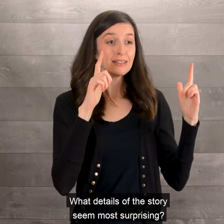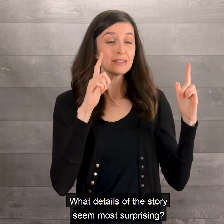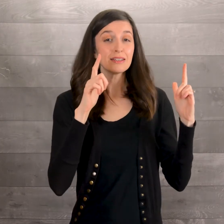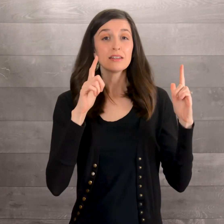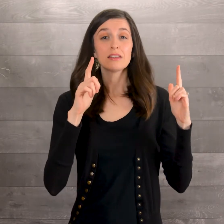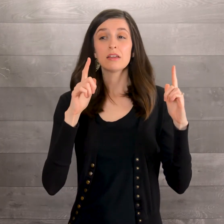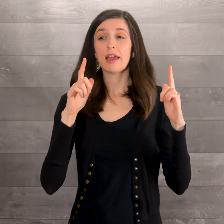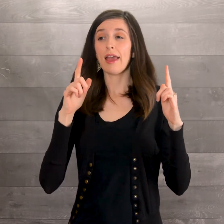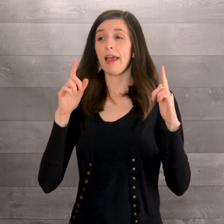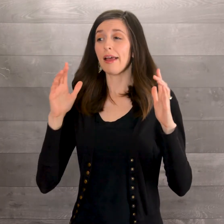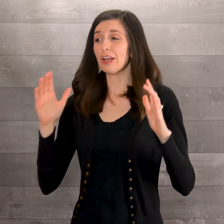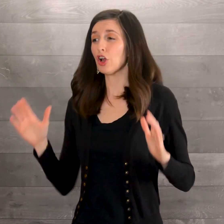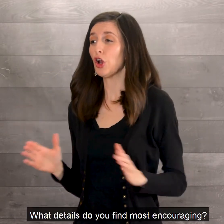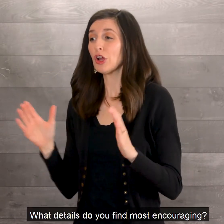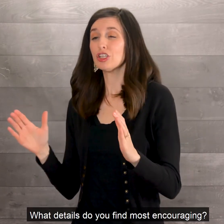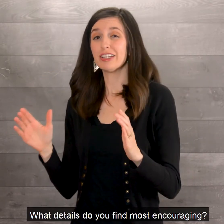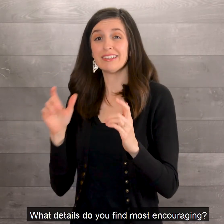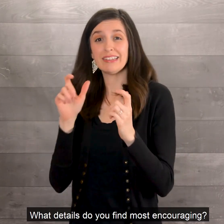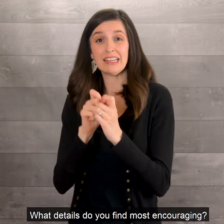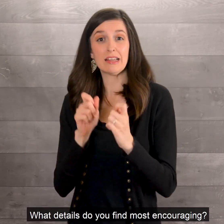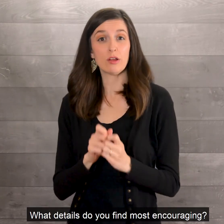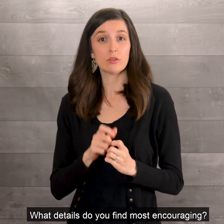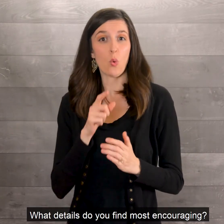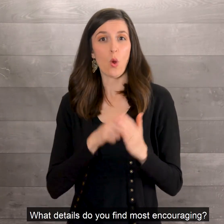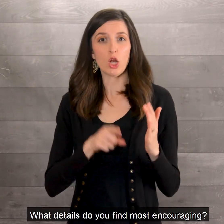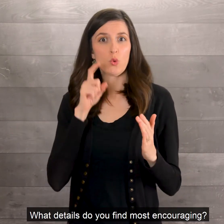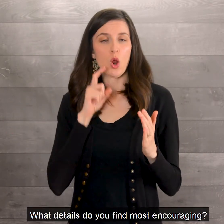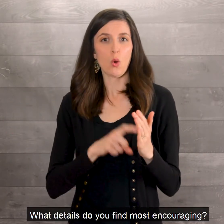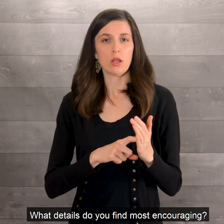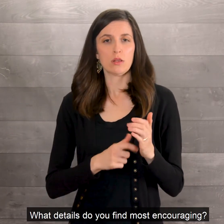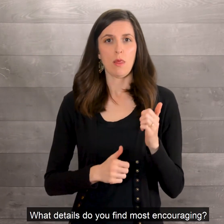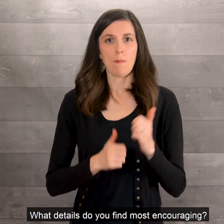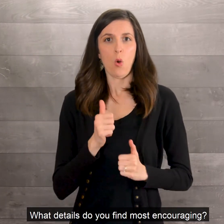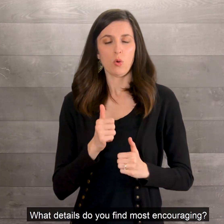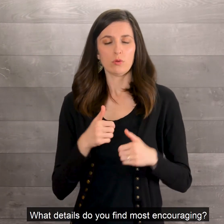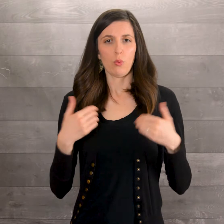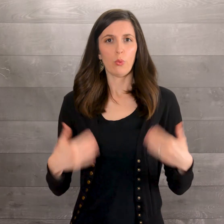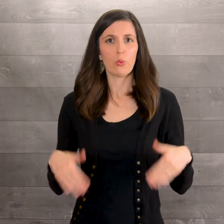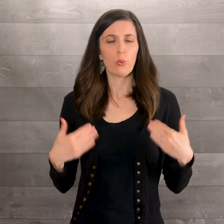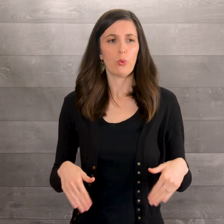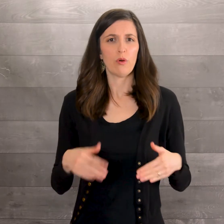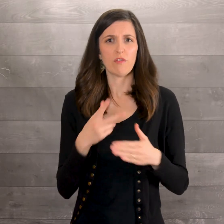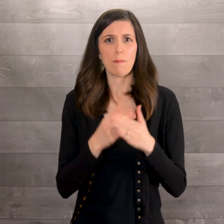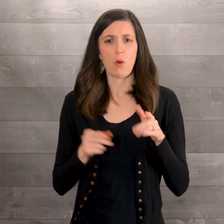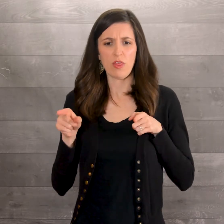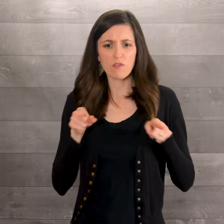most surprising? What details do you find most encouraging?